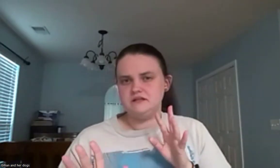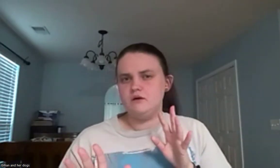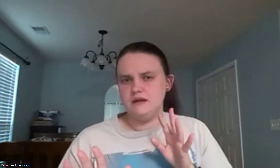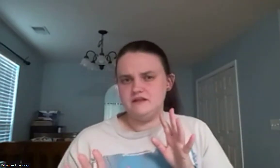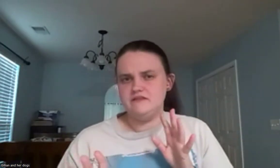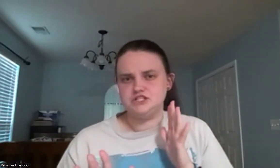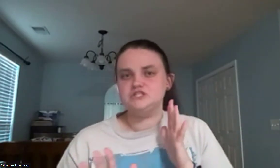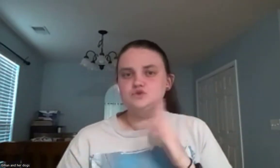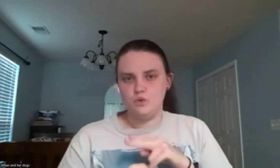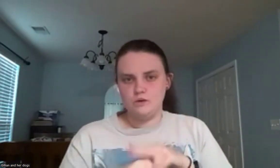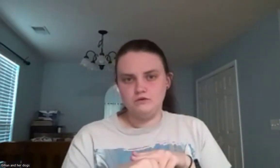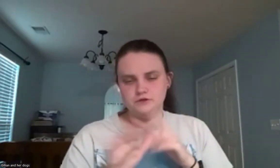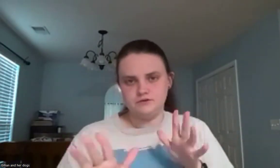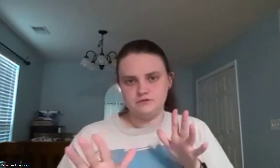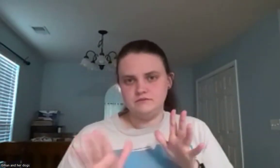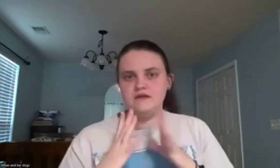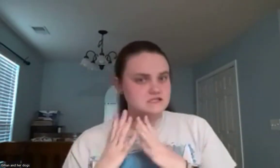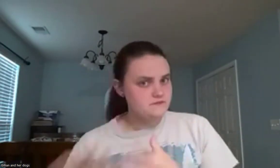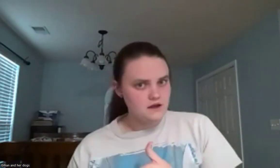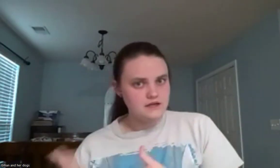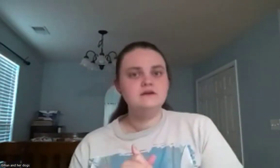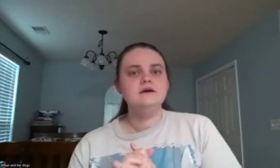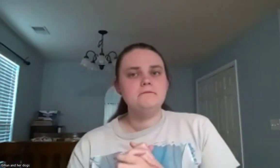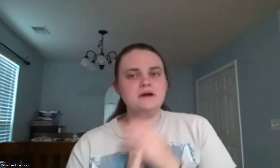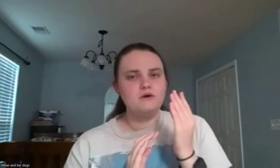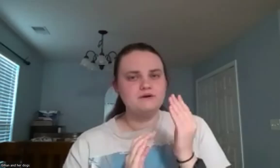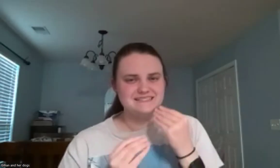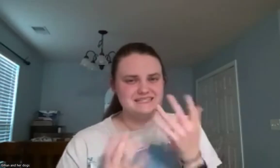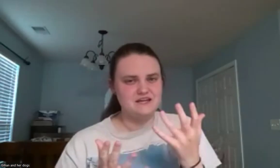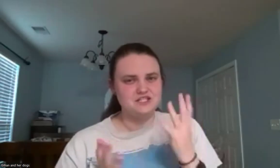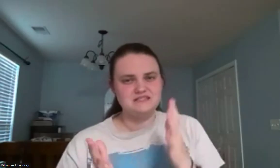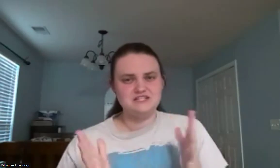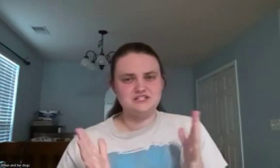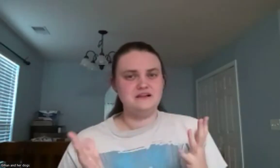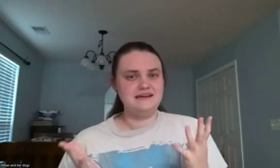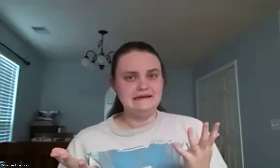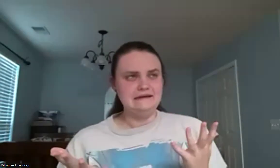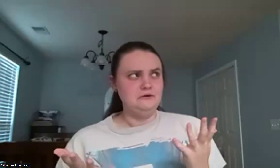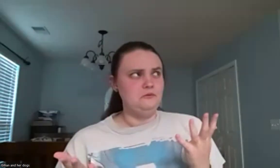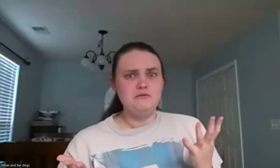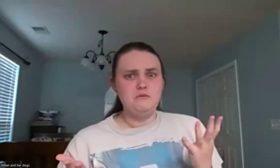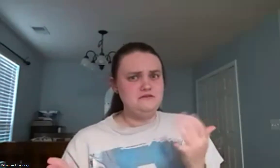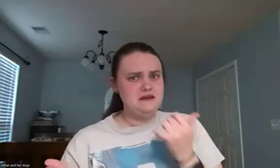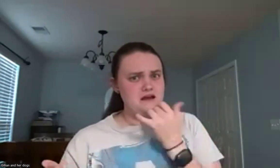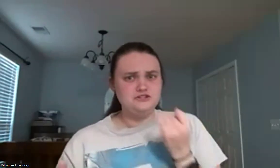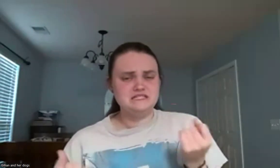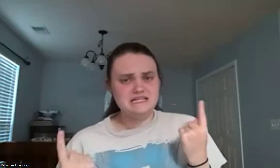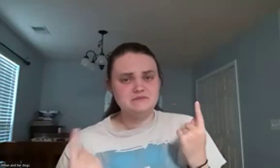wait a minute, that's just normal for you. And that's fine. But I always like to say that just in case you're like, wait, why are they not understanding me?